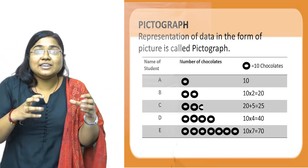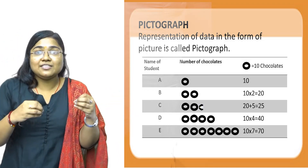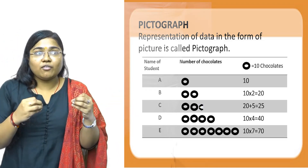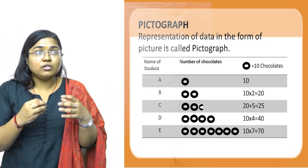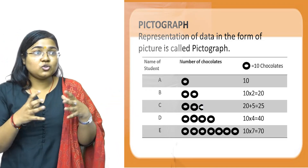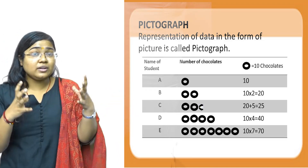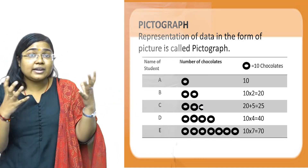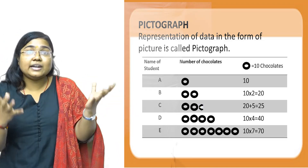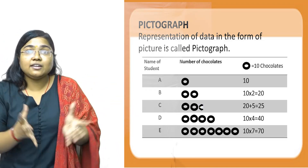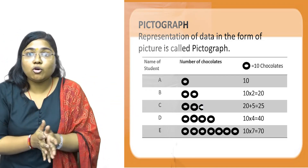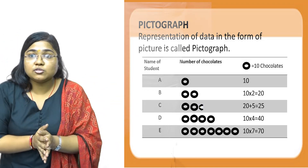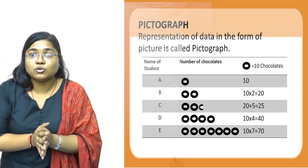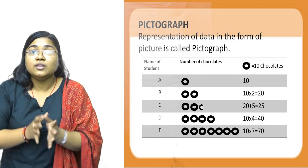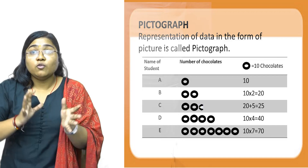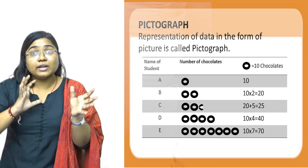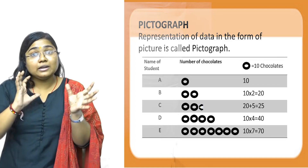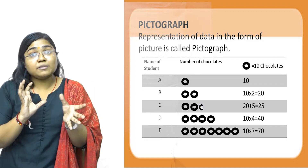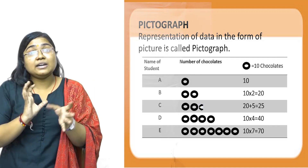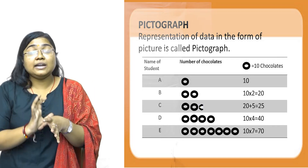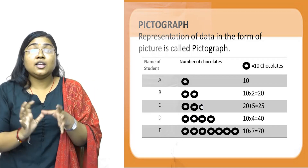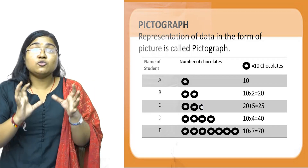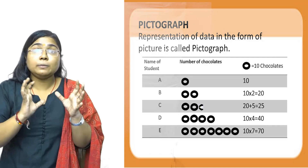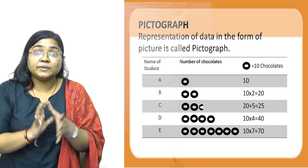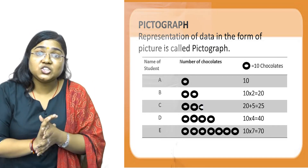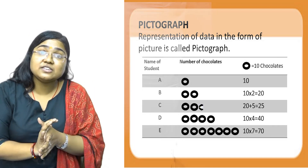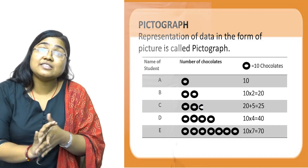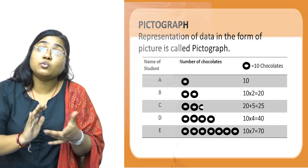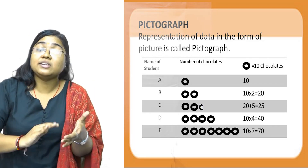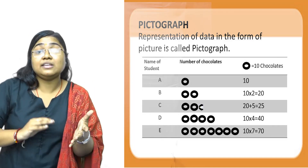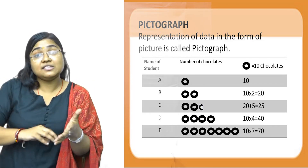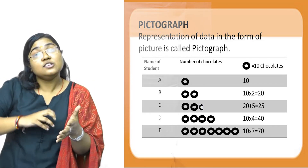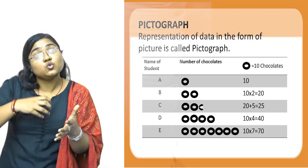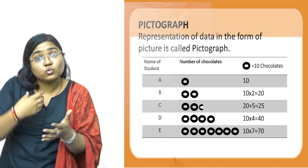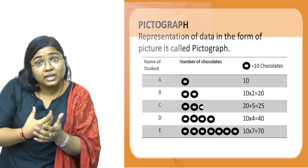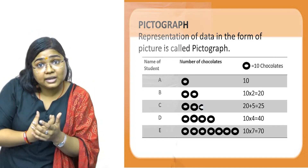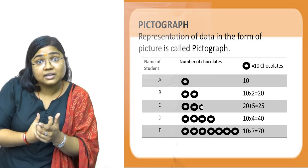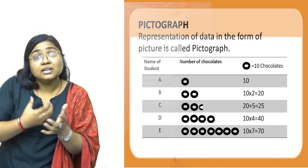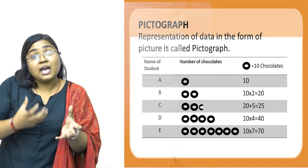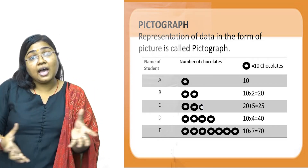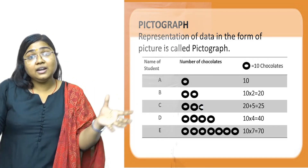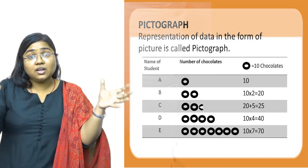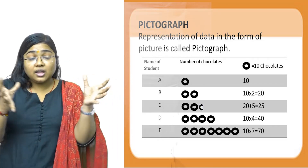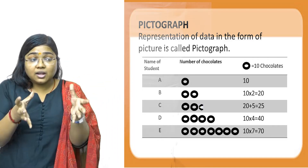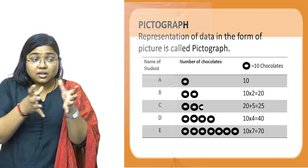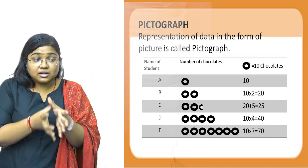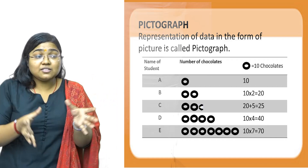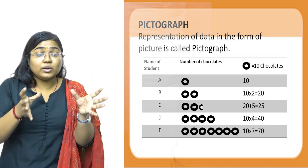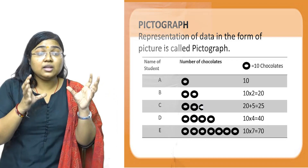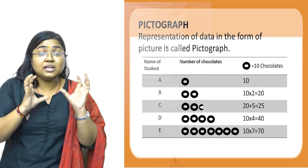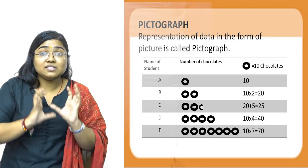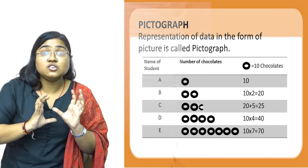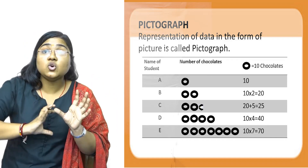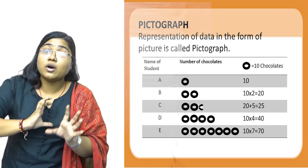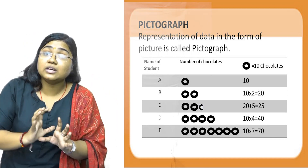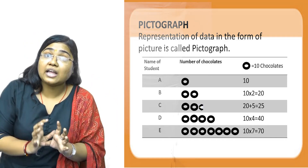Actually it is also creative also. We can represent data using pictures. It's very easy to read and it is